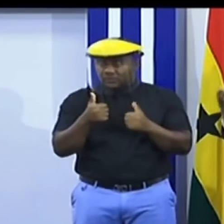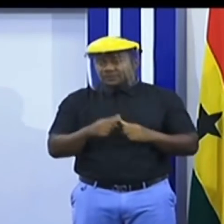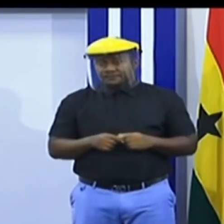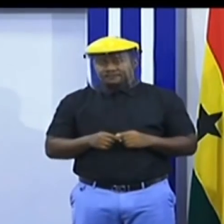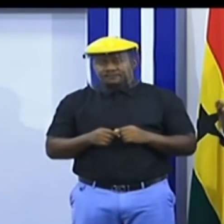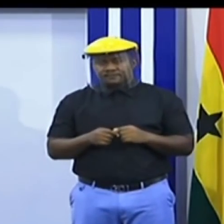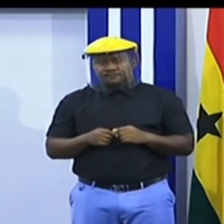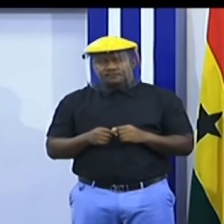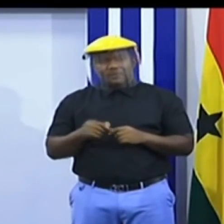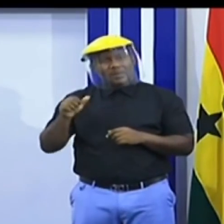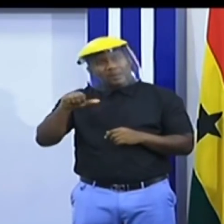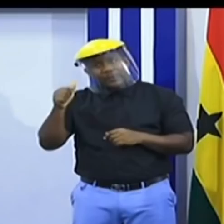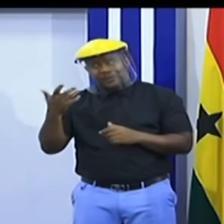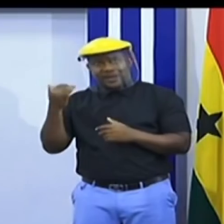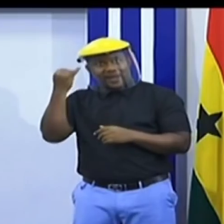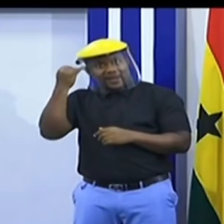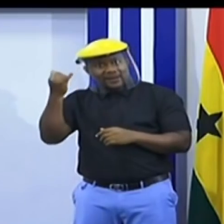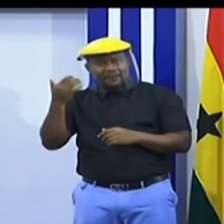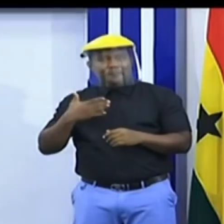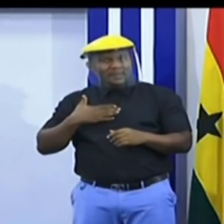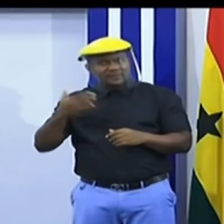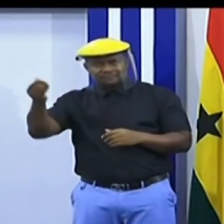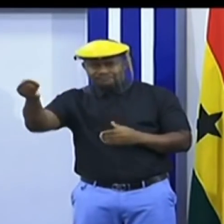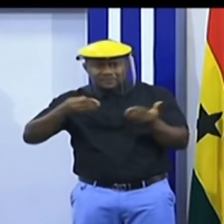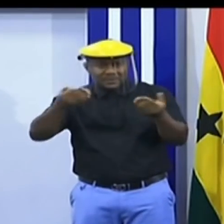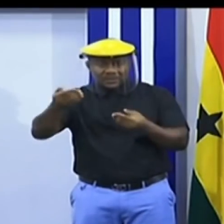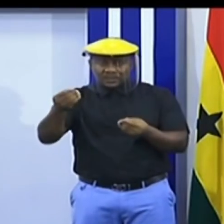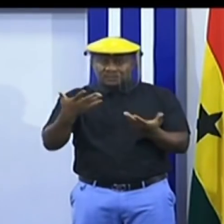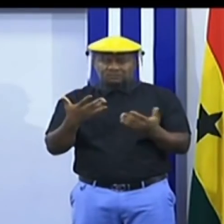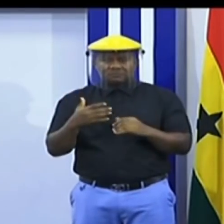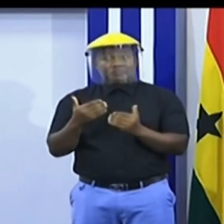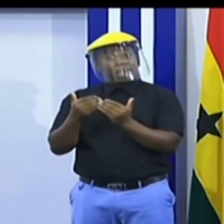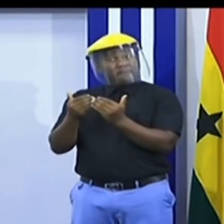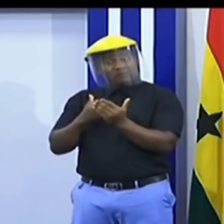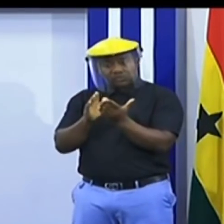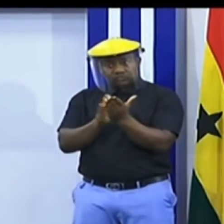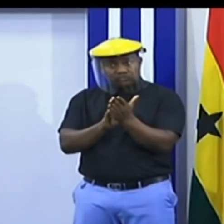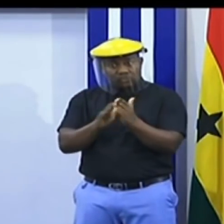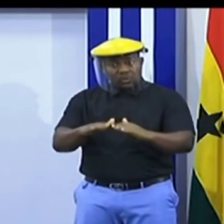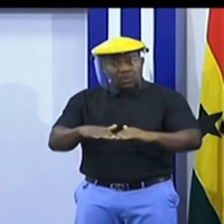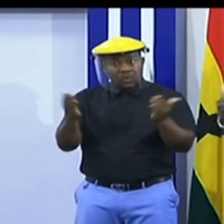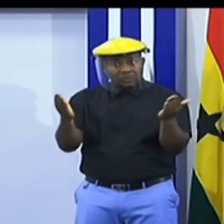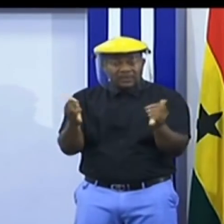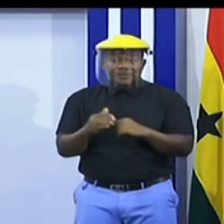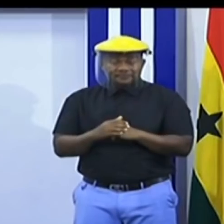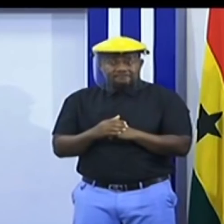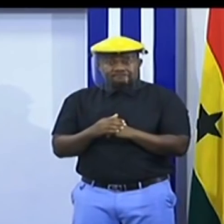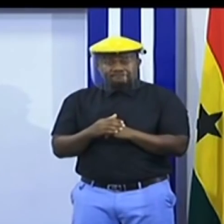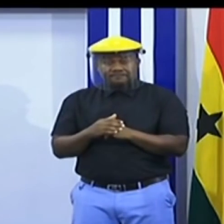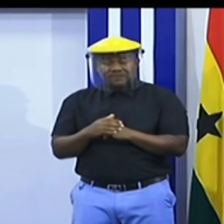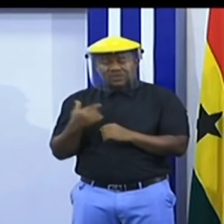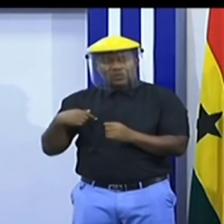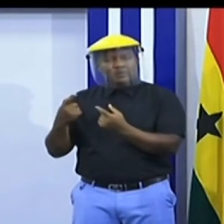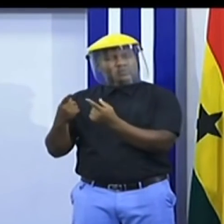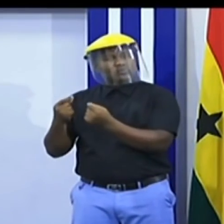of these recommendations and ideas come to the fore. What does it take if and when we get to that point that we want to ease the